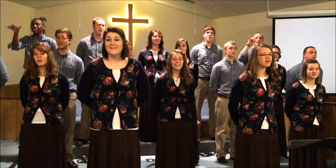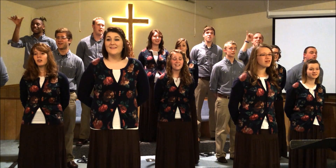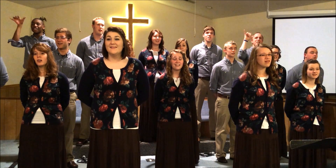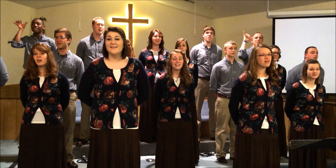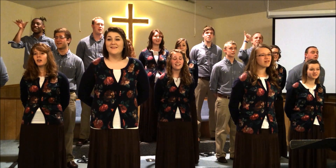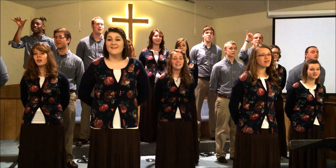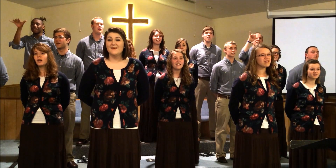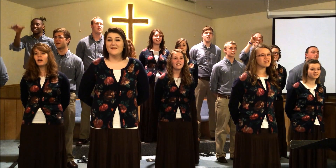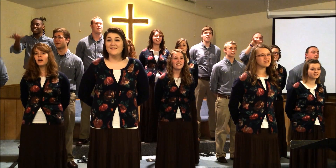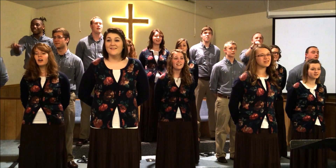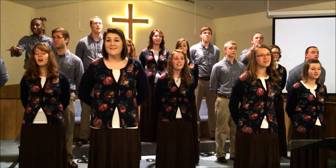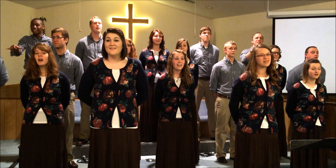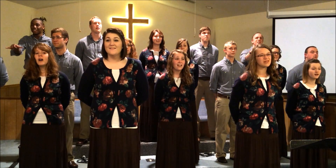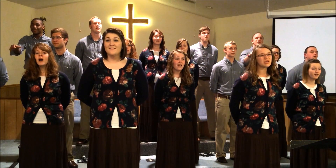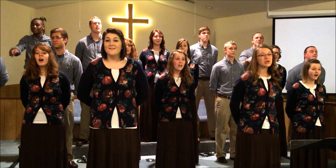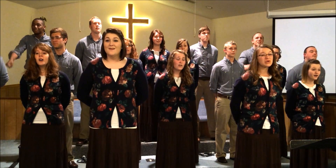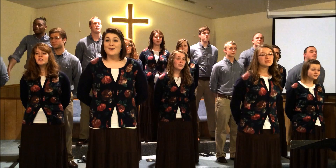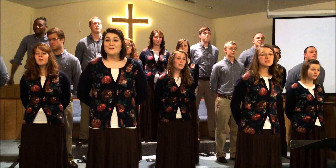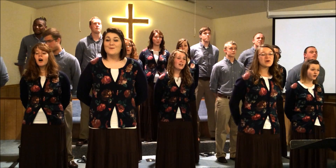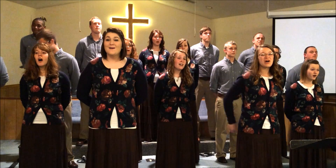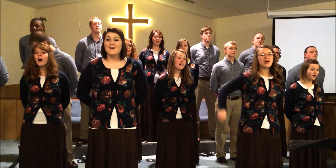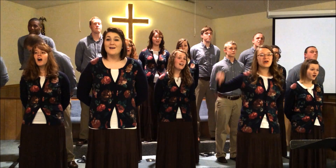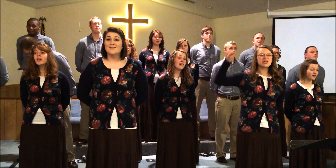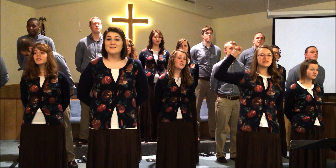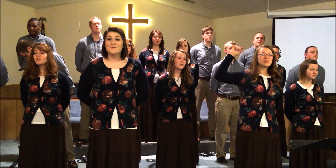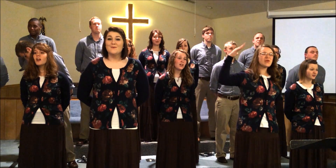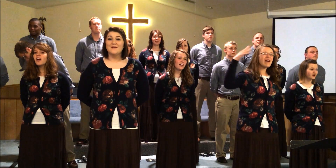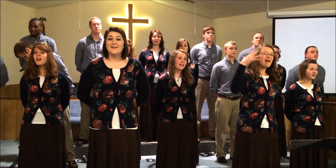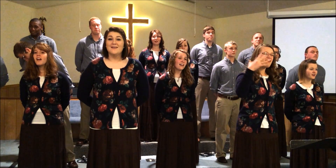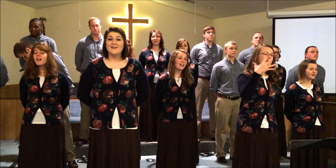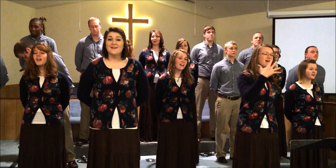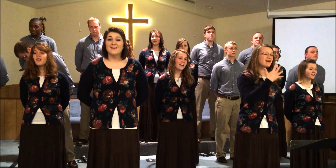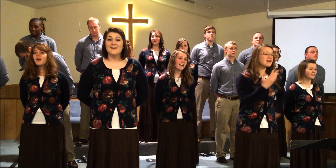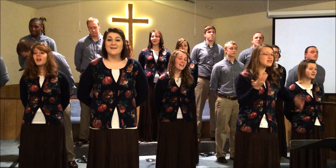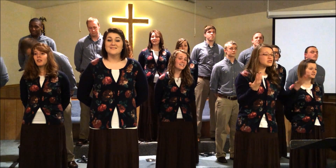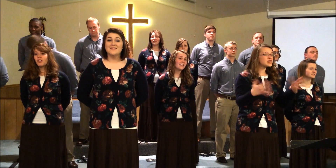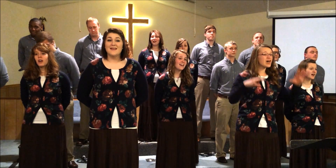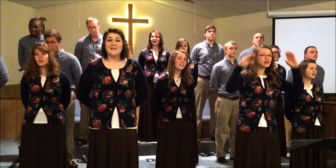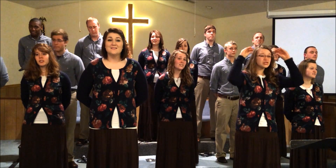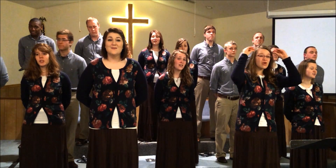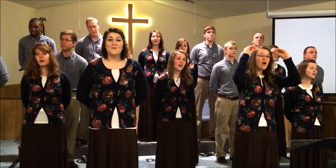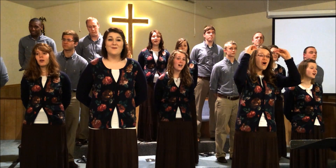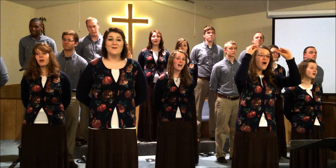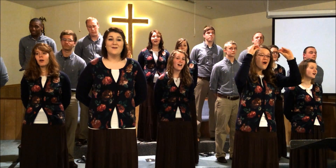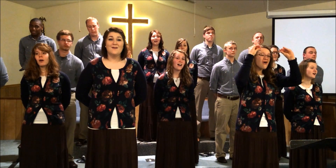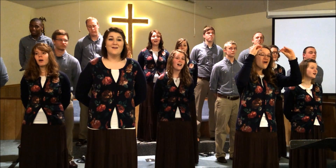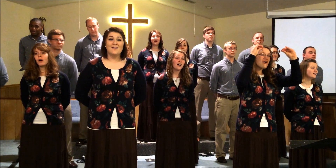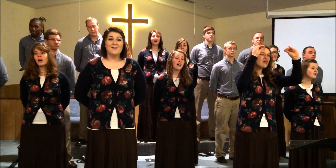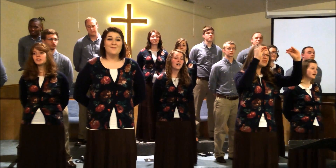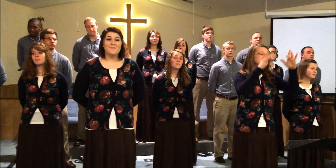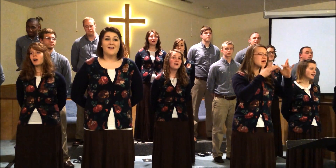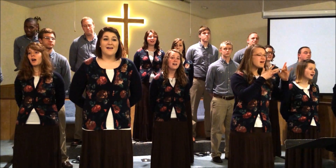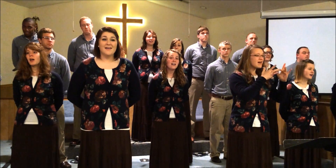T'was grace that taught my